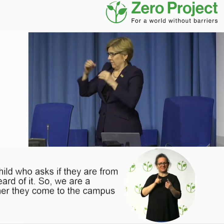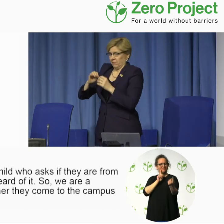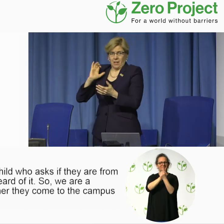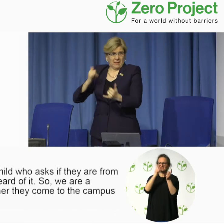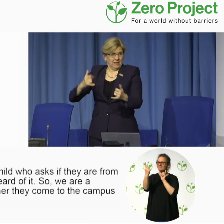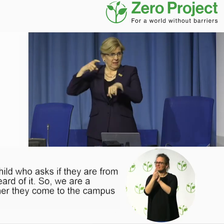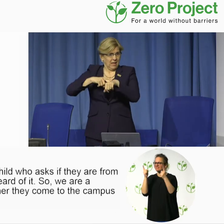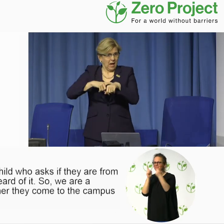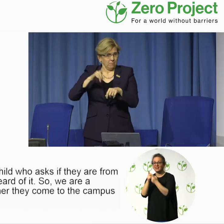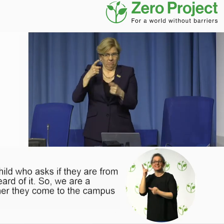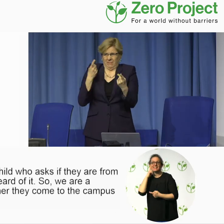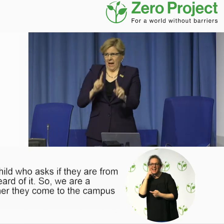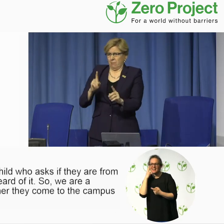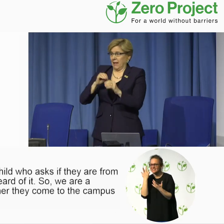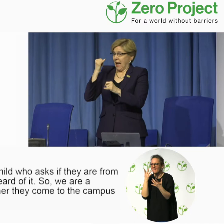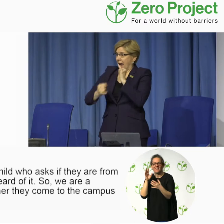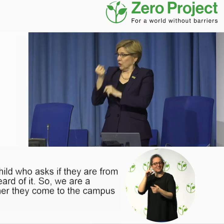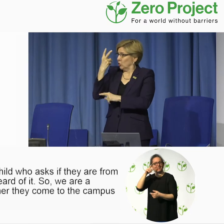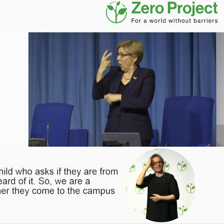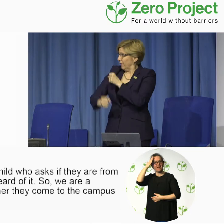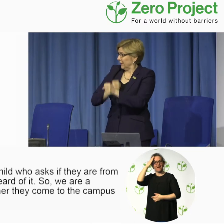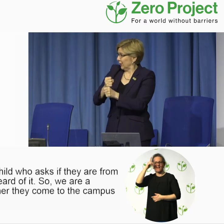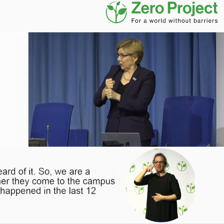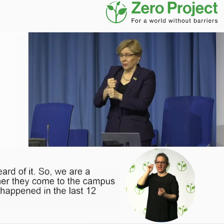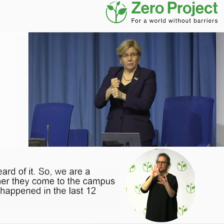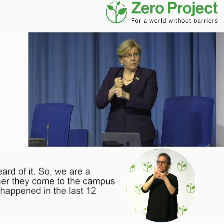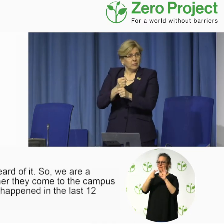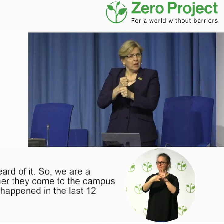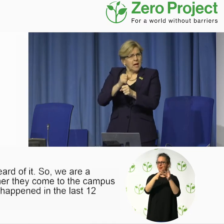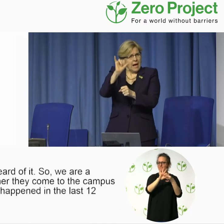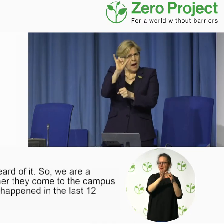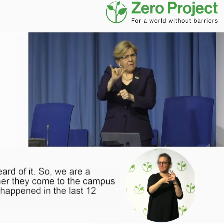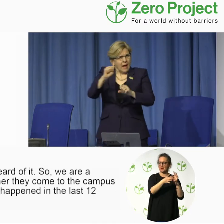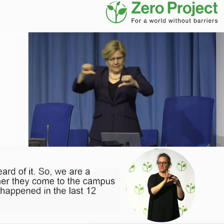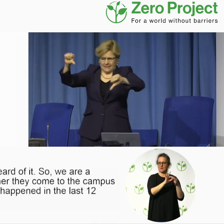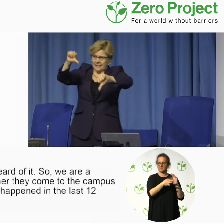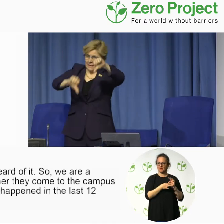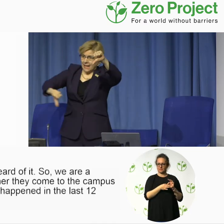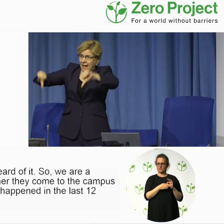And the fourth seismic event that has happened in the last 12 years